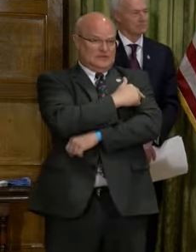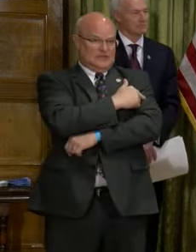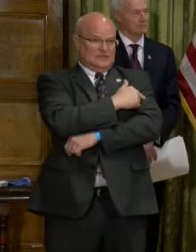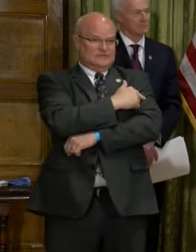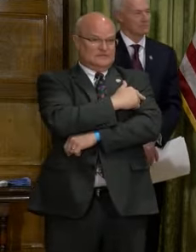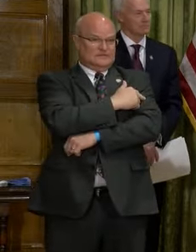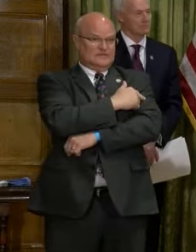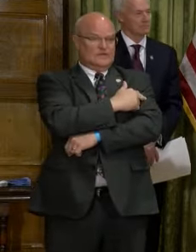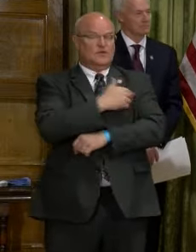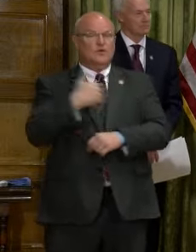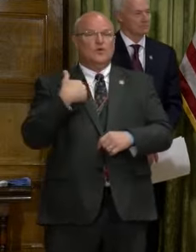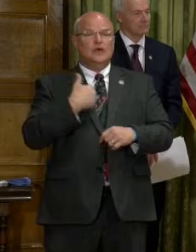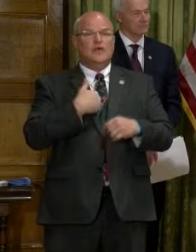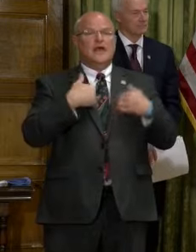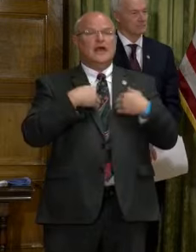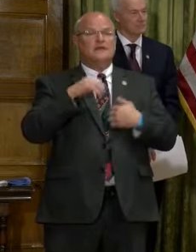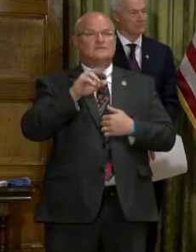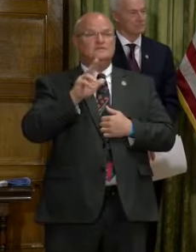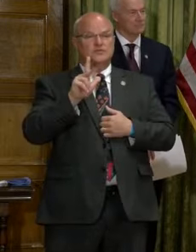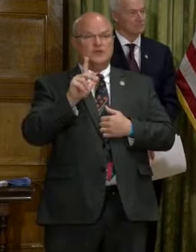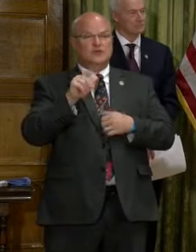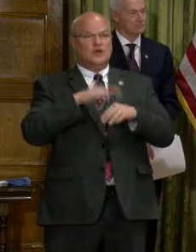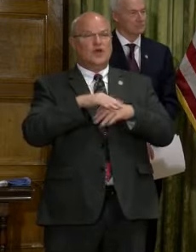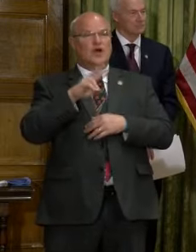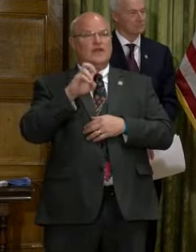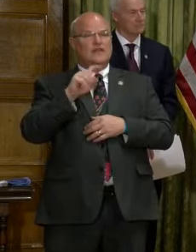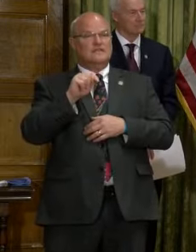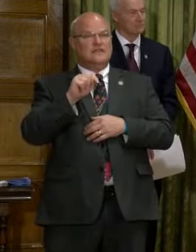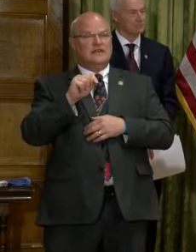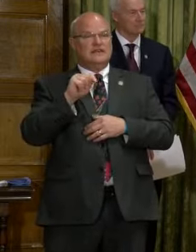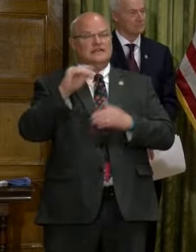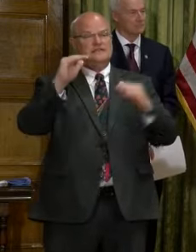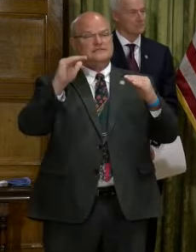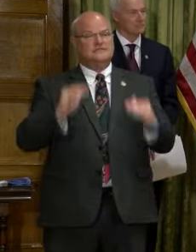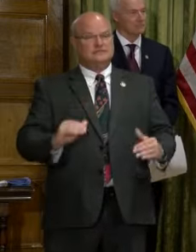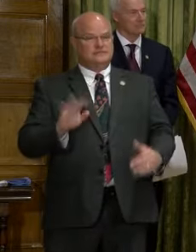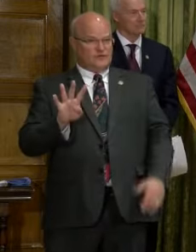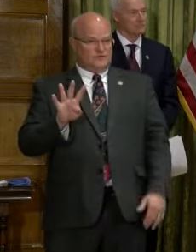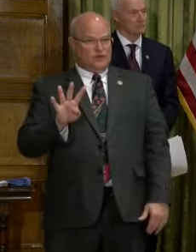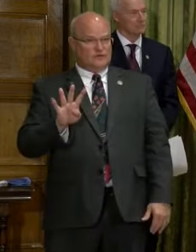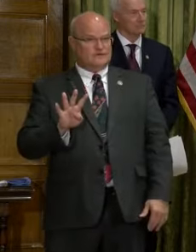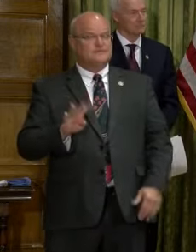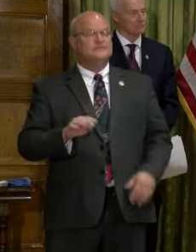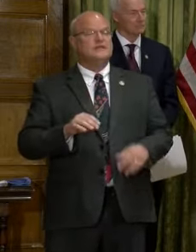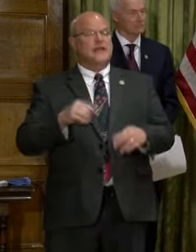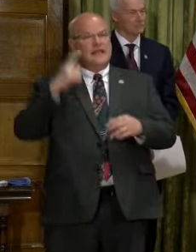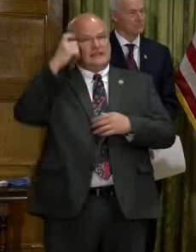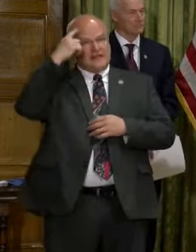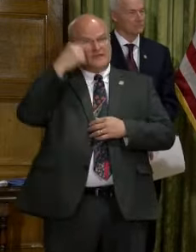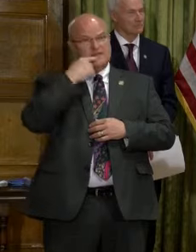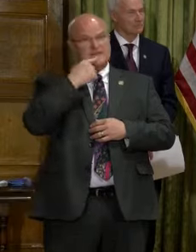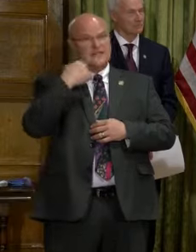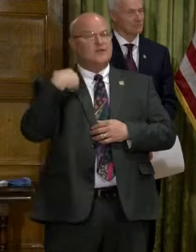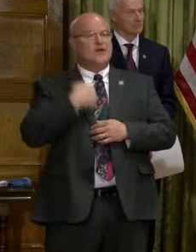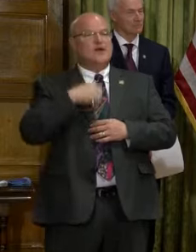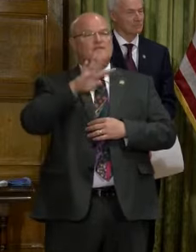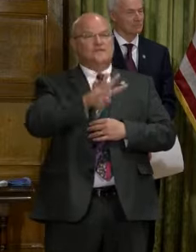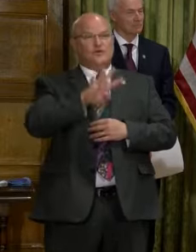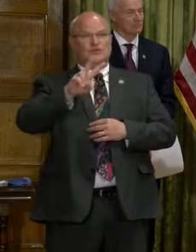hospitalized. We have 23 on a ventilator. That's 4 fewer than yesterday. As the Governor mentioned, we're down to